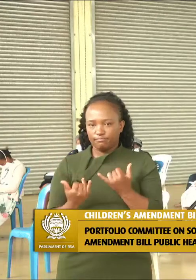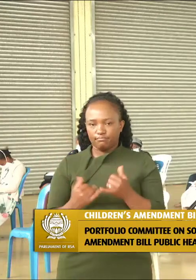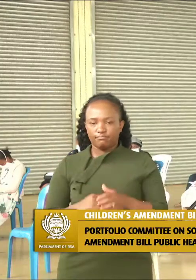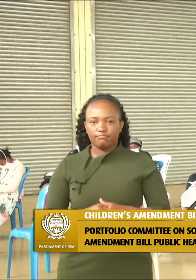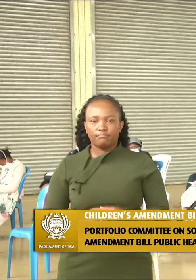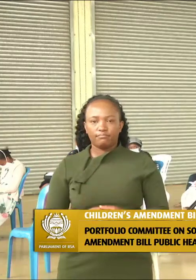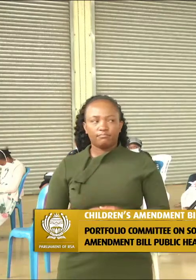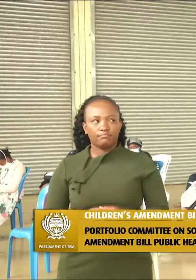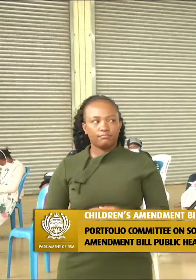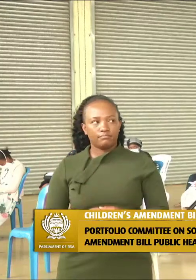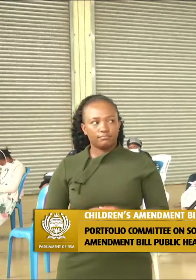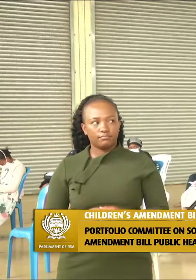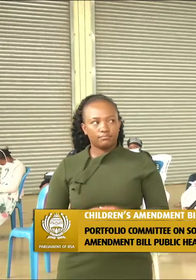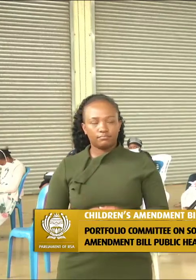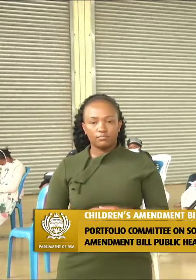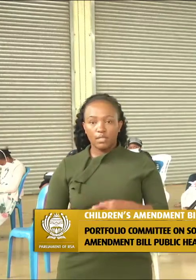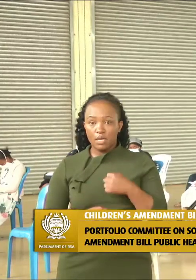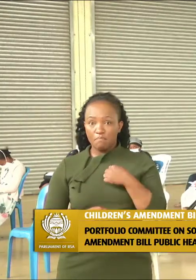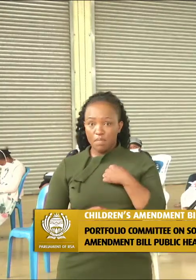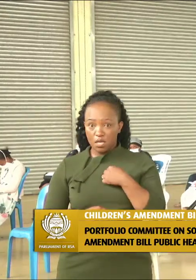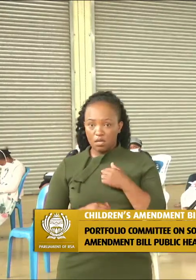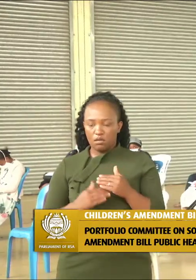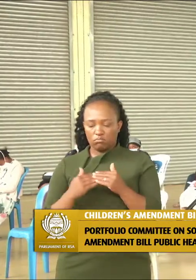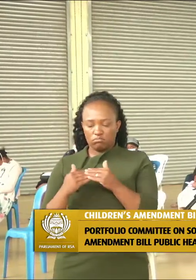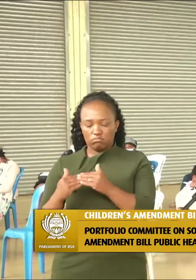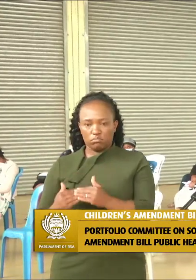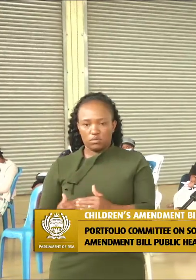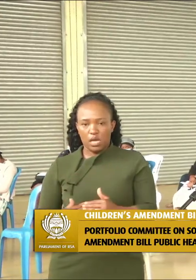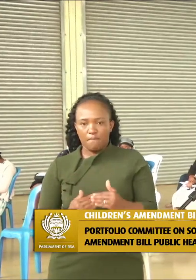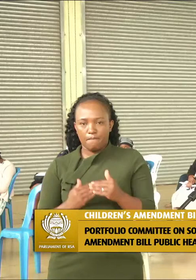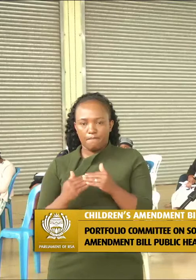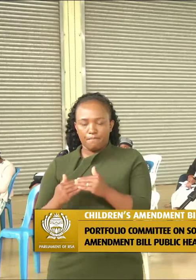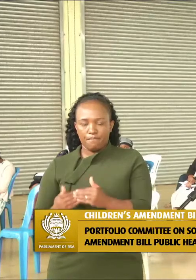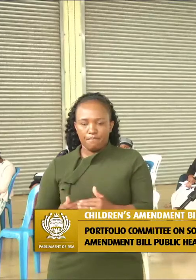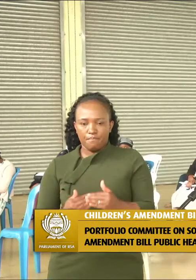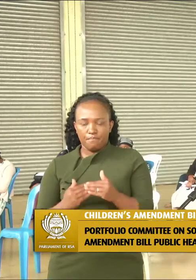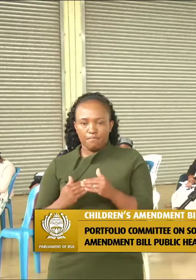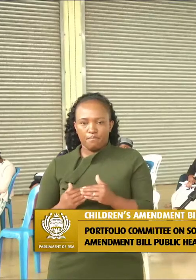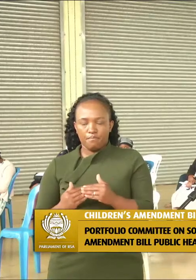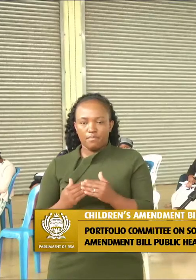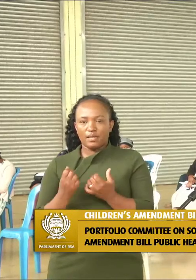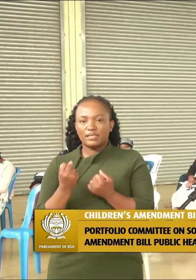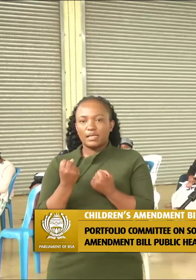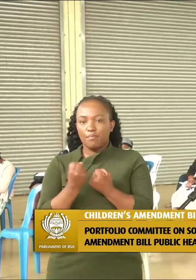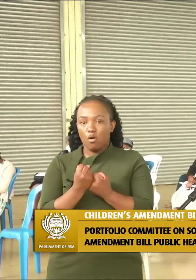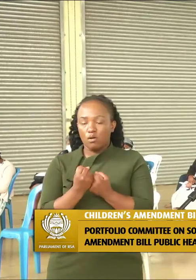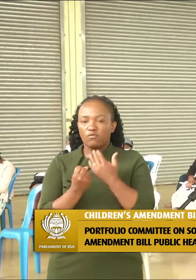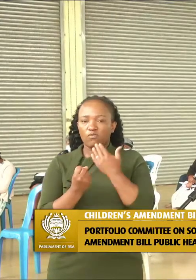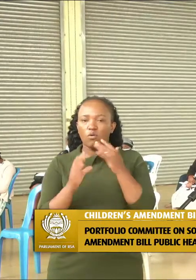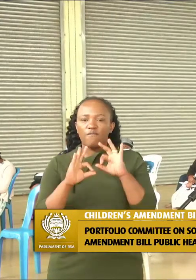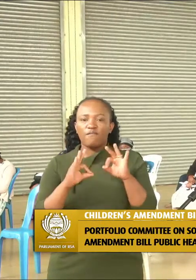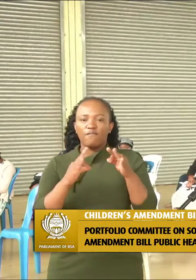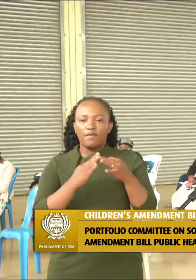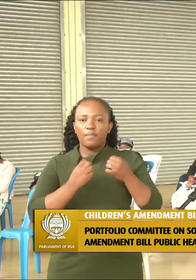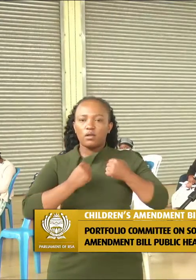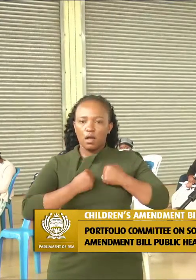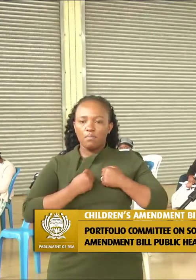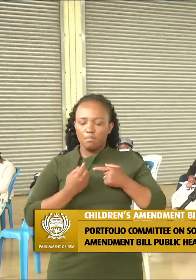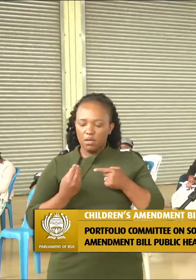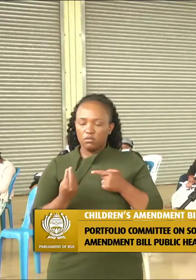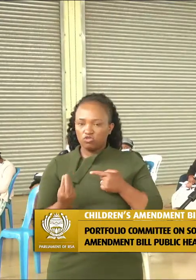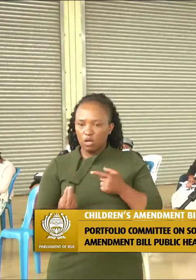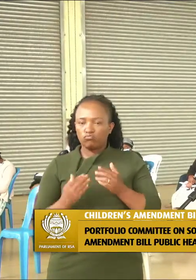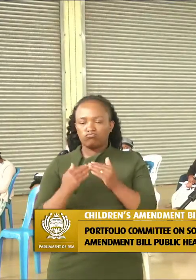I brought him up on my own will with the good support system of my family. Ngazikhulisela